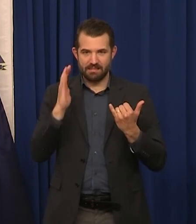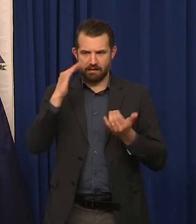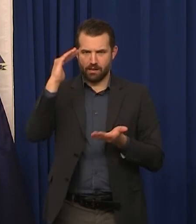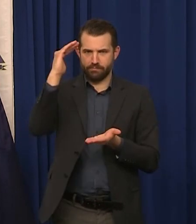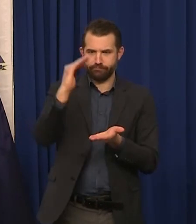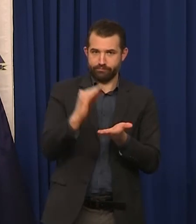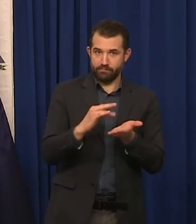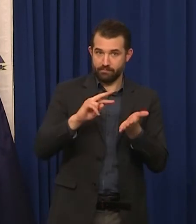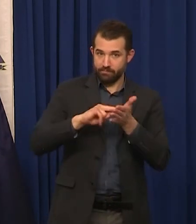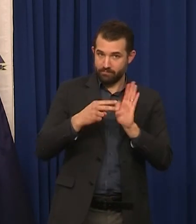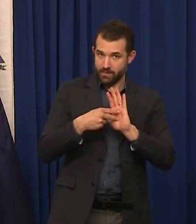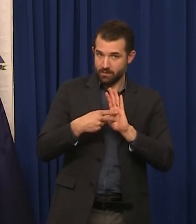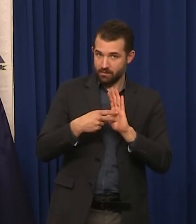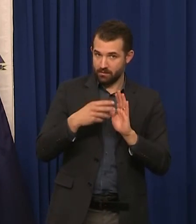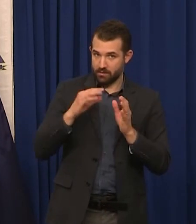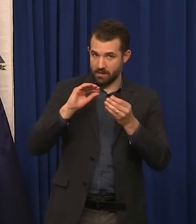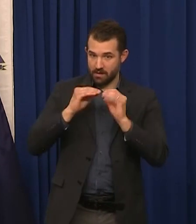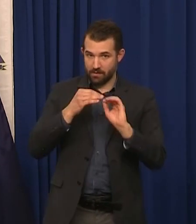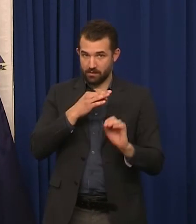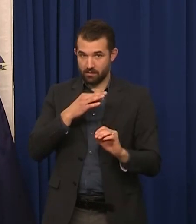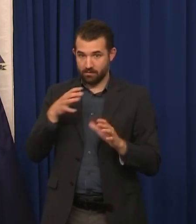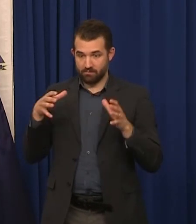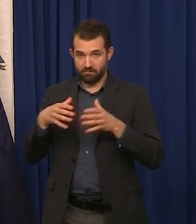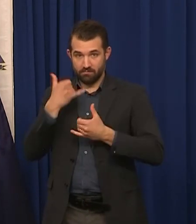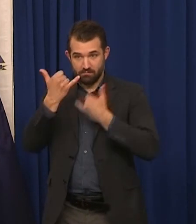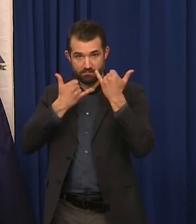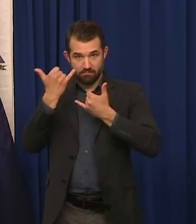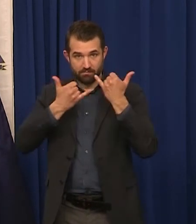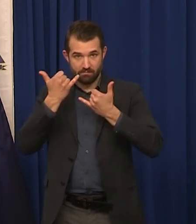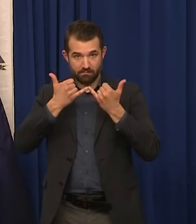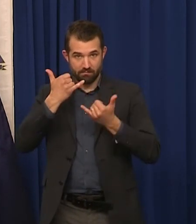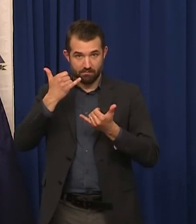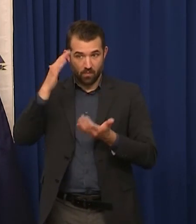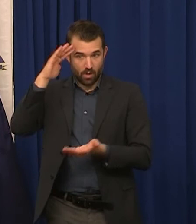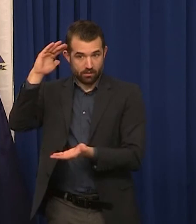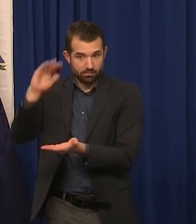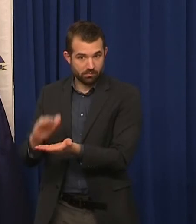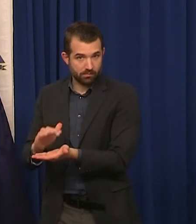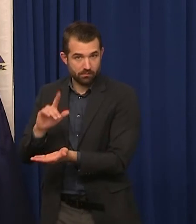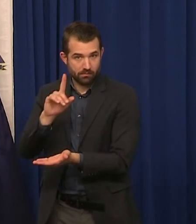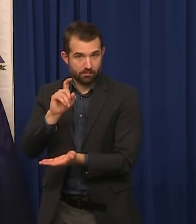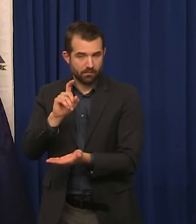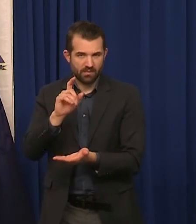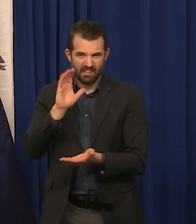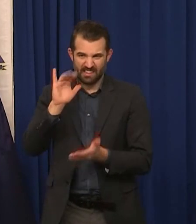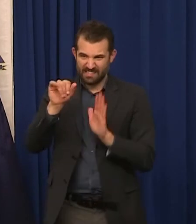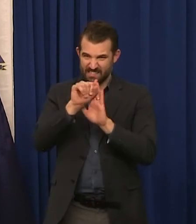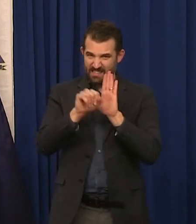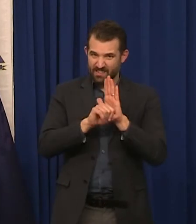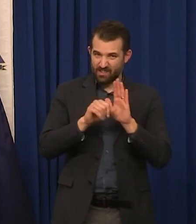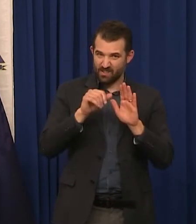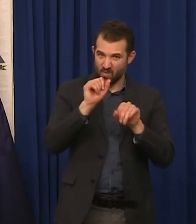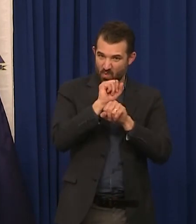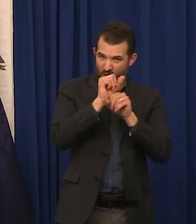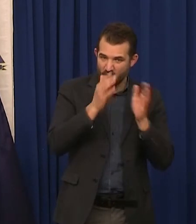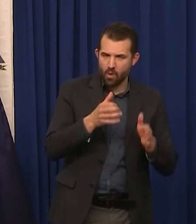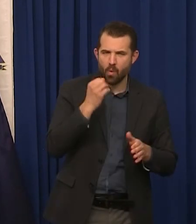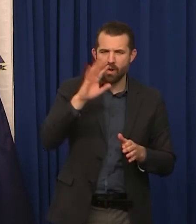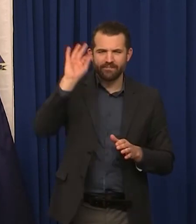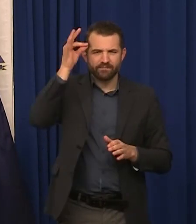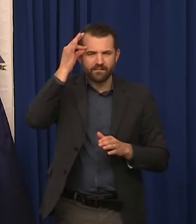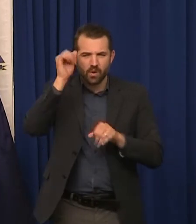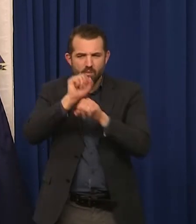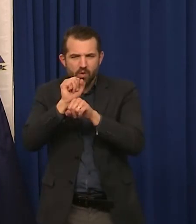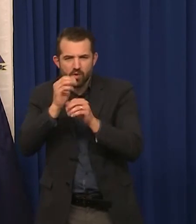employees, or are any of them at the county or municipal level? As to your former question, Patrick, about what might happen if the cases